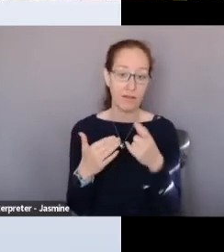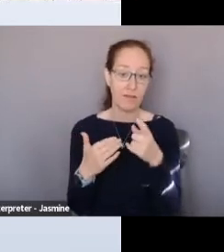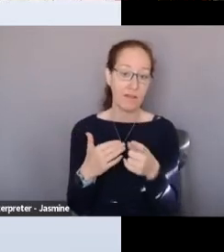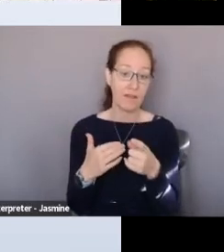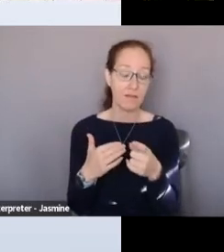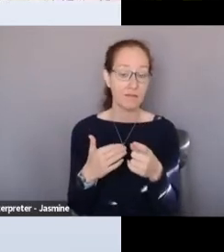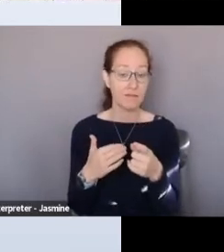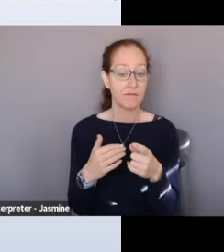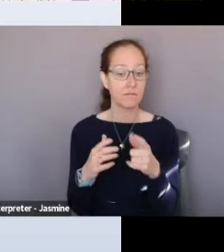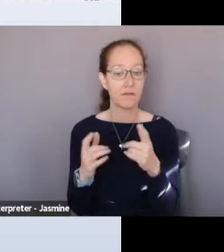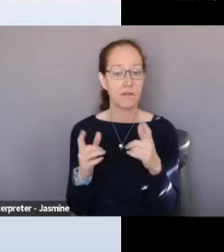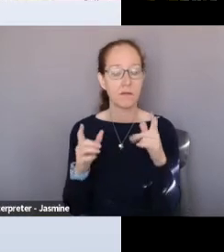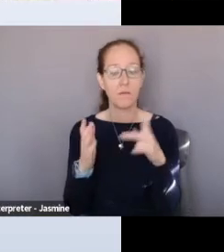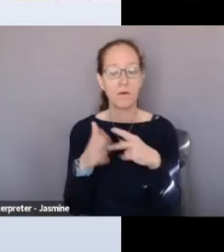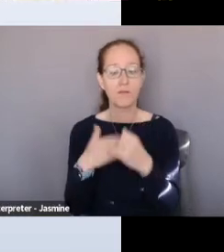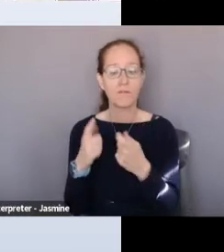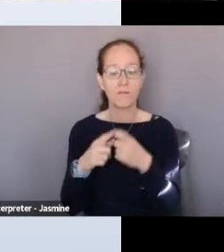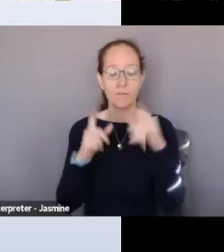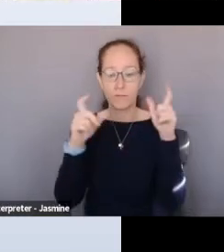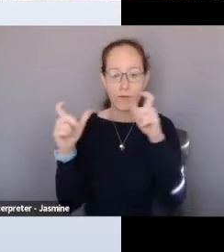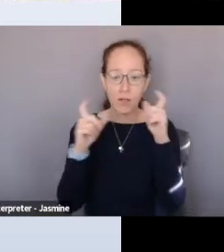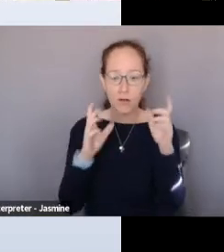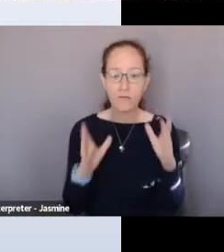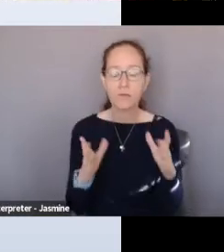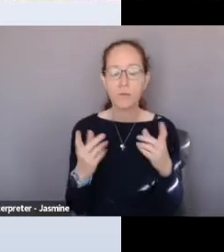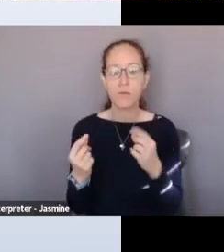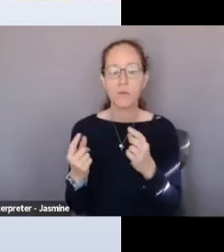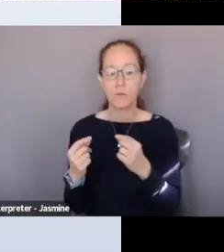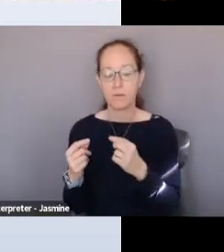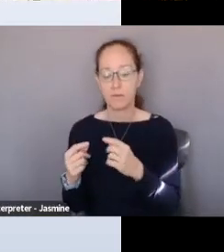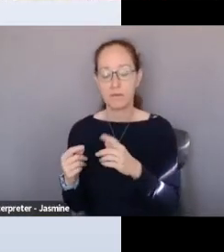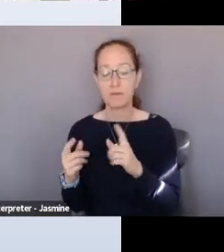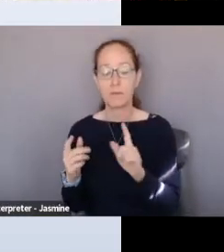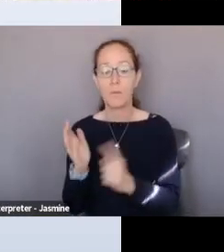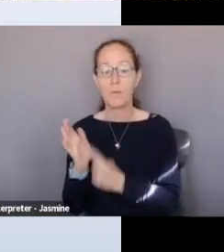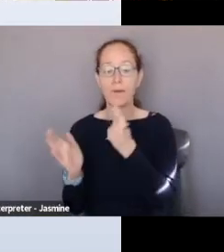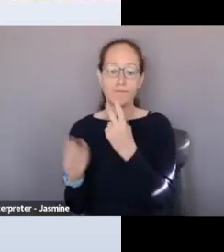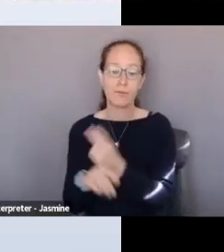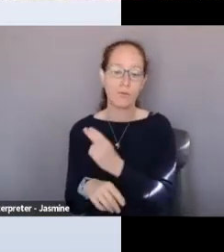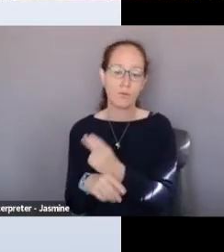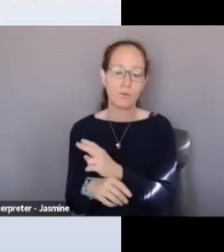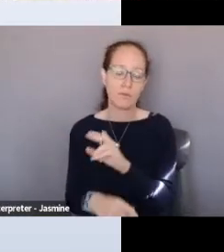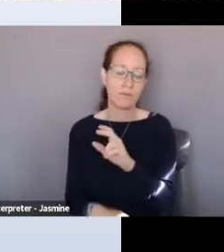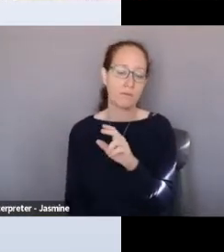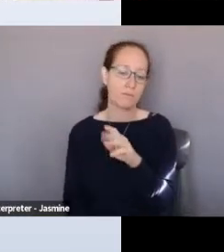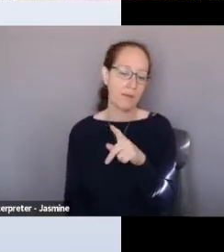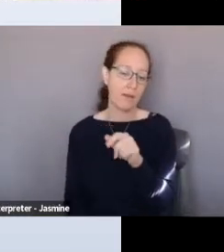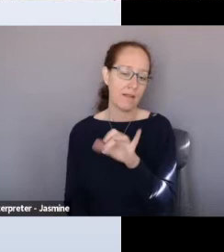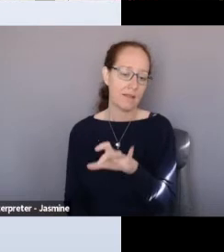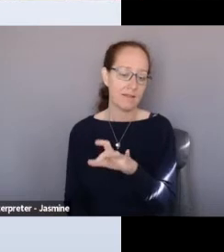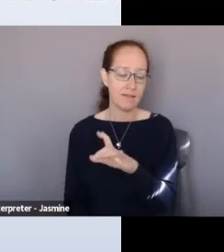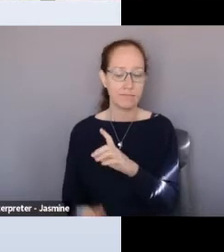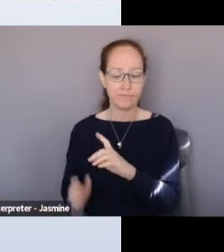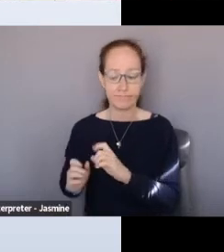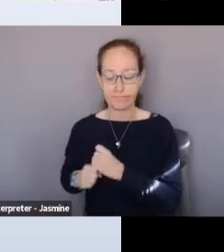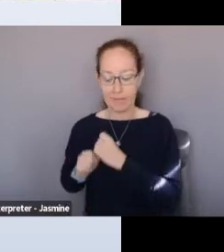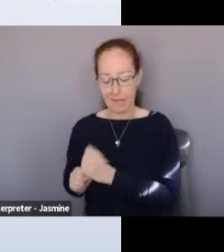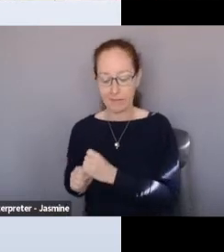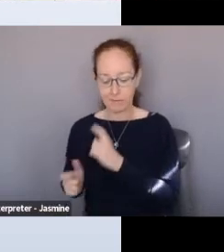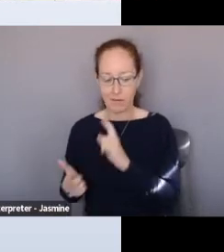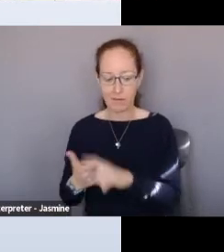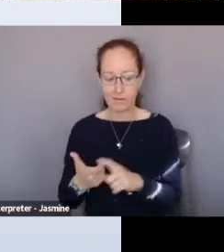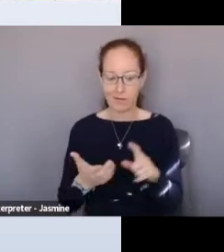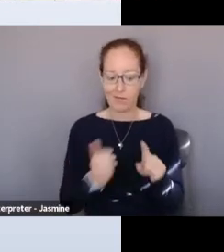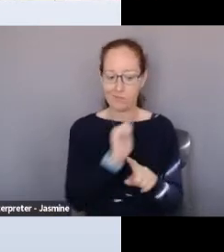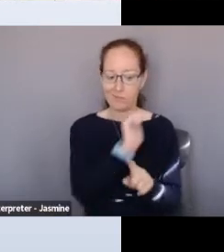traces single-use plastics from cradle to grave. So plastics are made from fossil fuels. When we first started working on this project, I wasn't